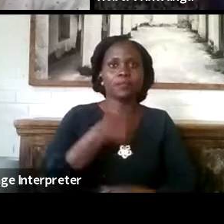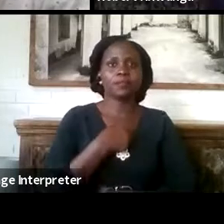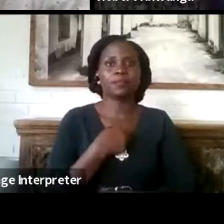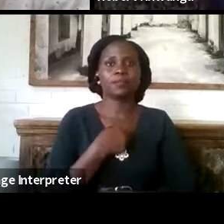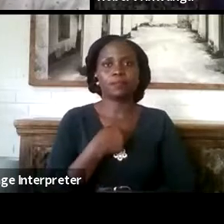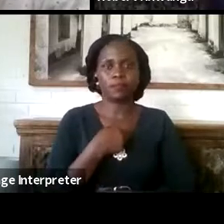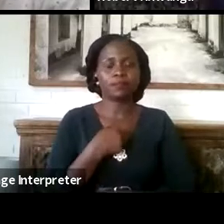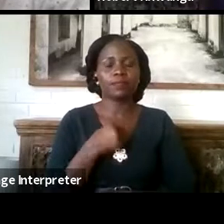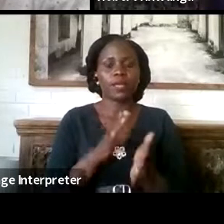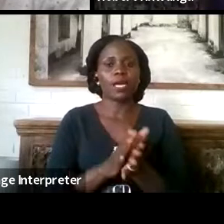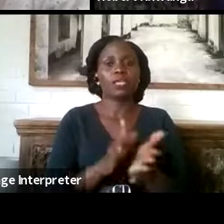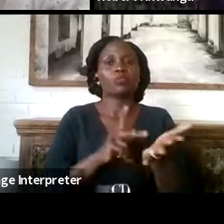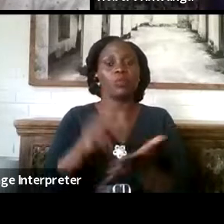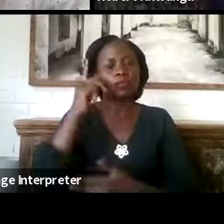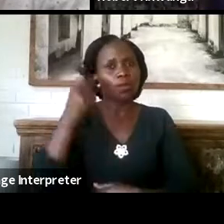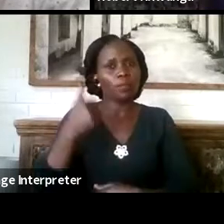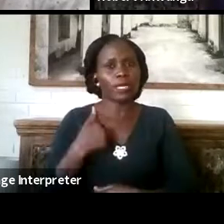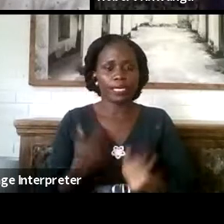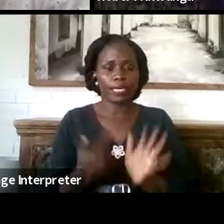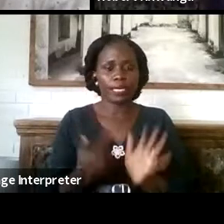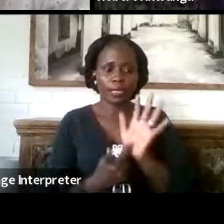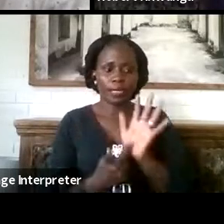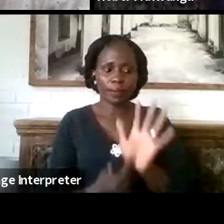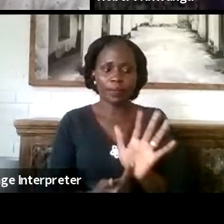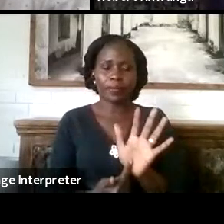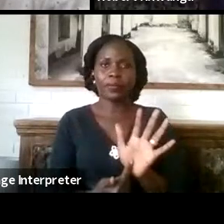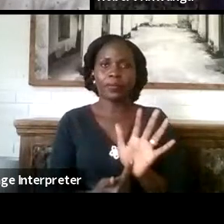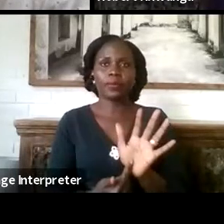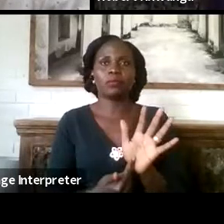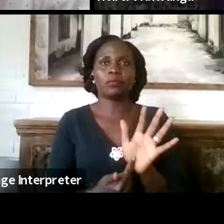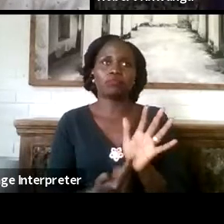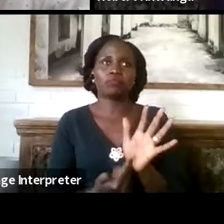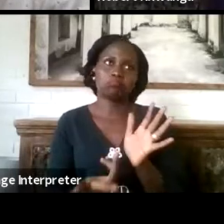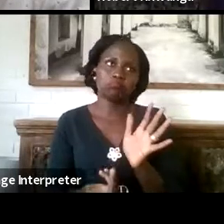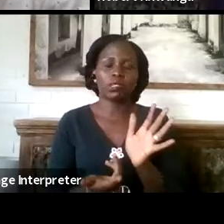let's use an example of a lift, because I cannot climb